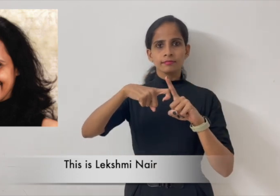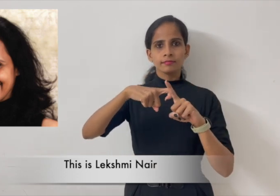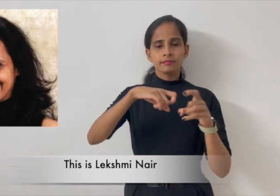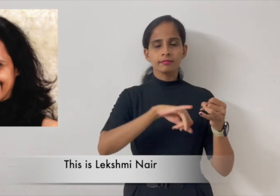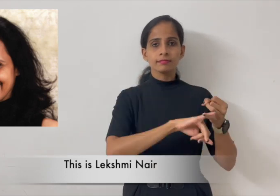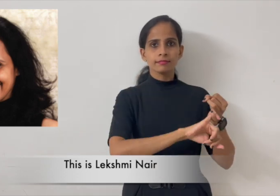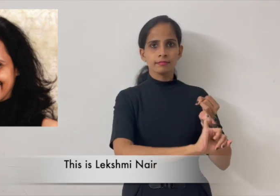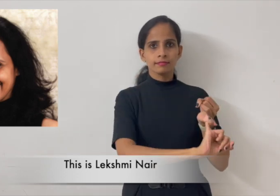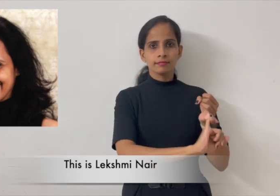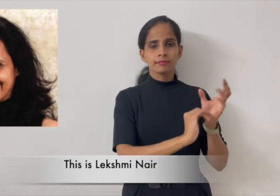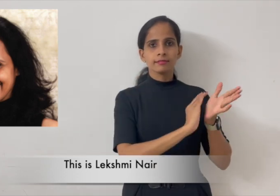Lakshmi